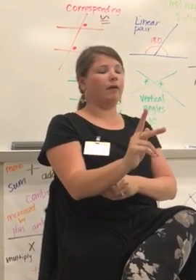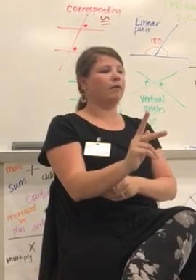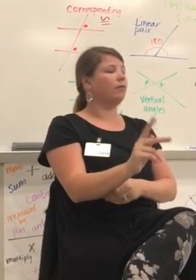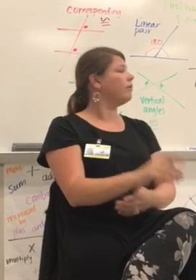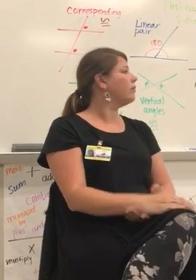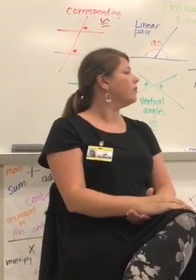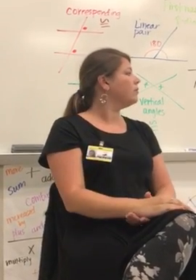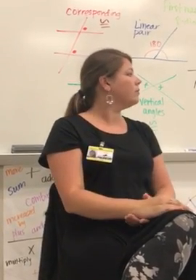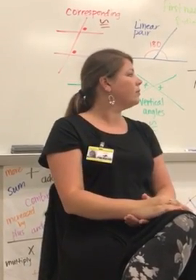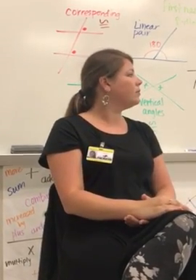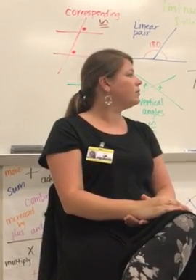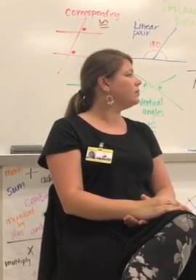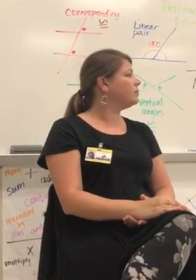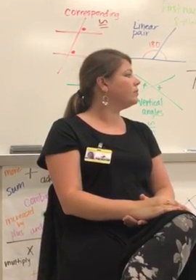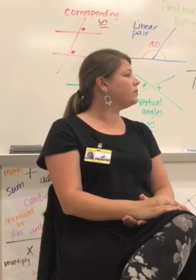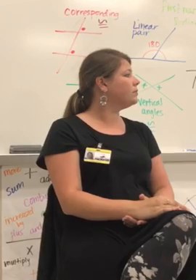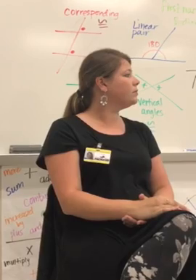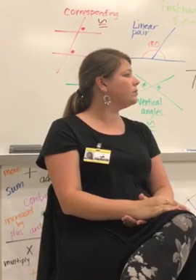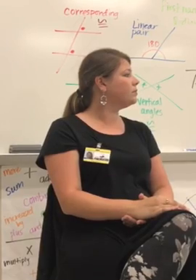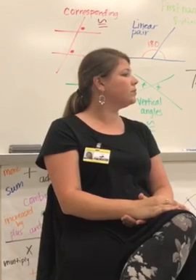I had Daniels,